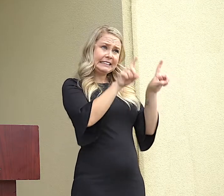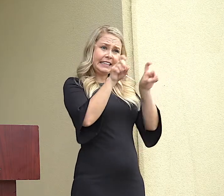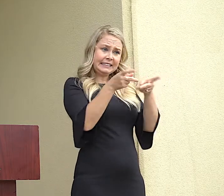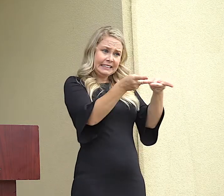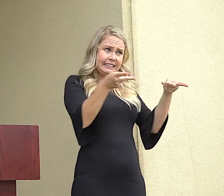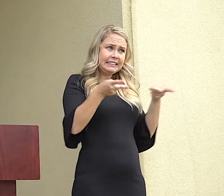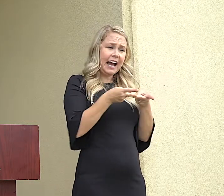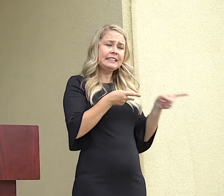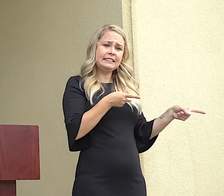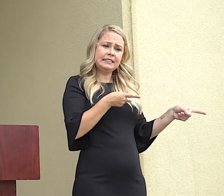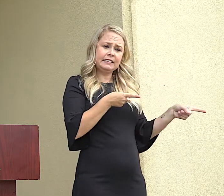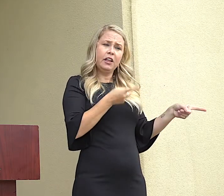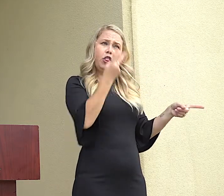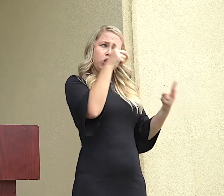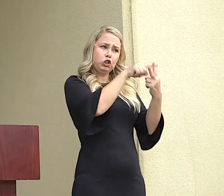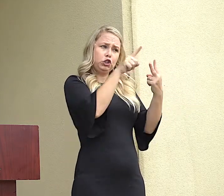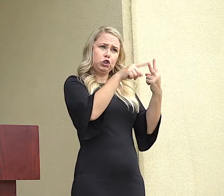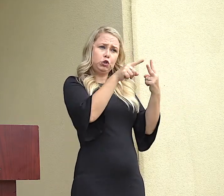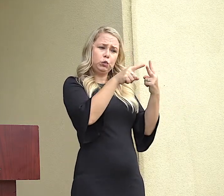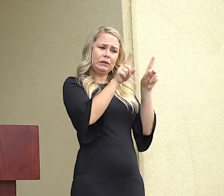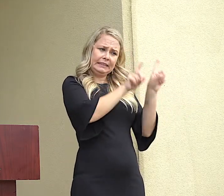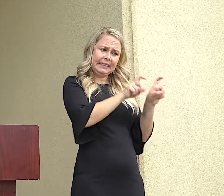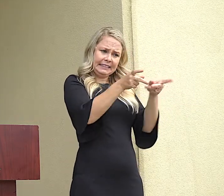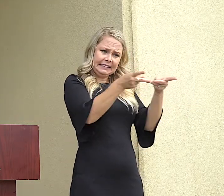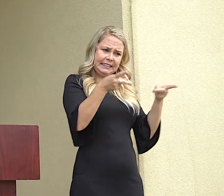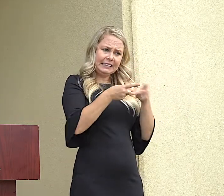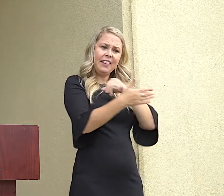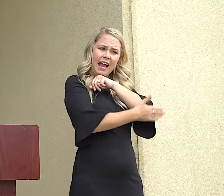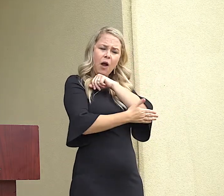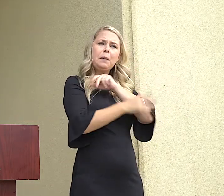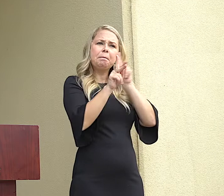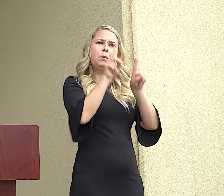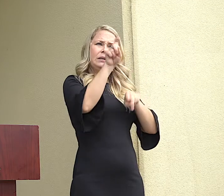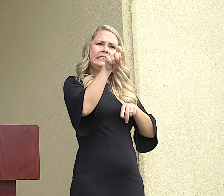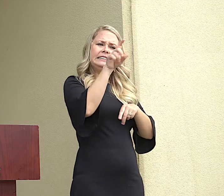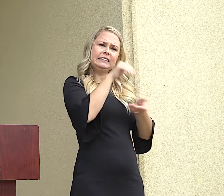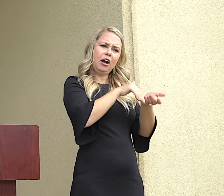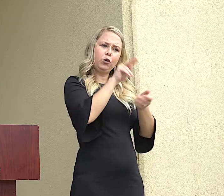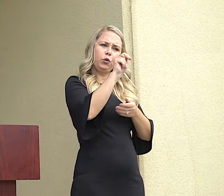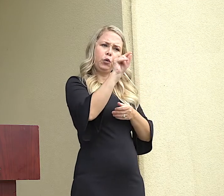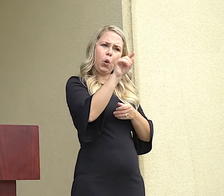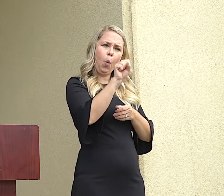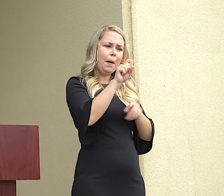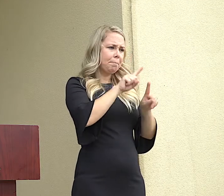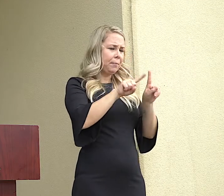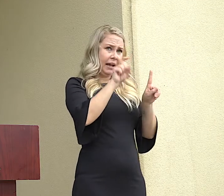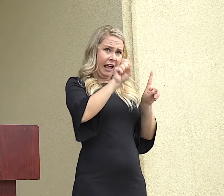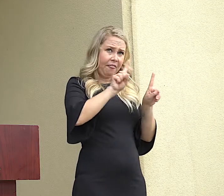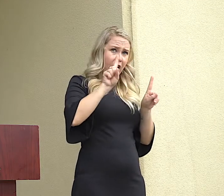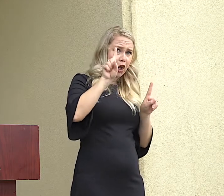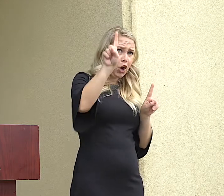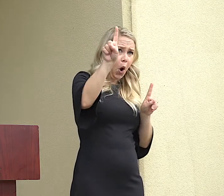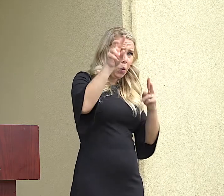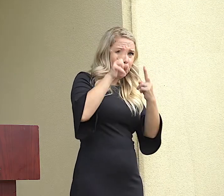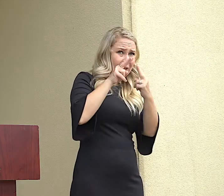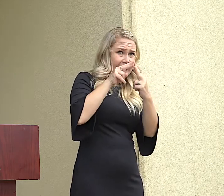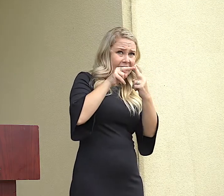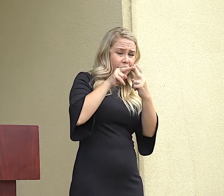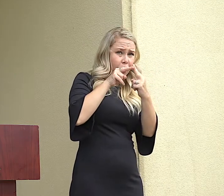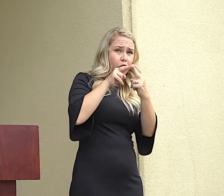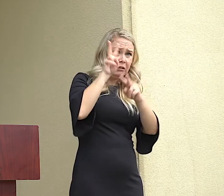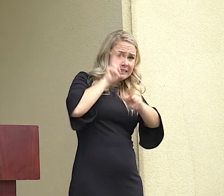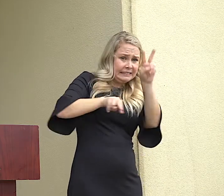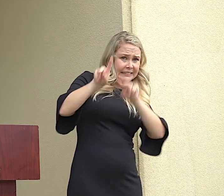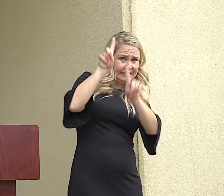I'm sorry, I have a question. The two testing sites in the county, I know people need a doctor's note, but can they go up to either of them and then get